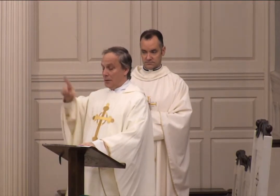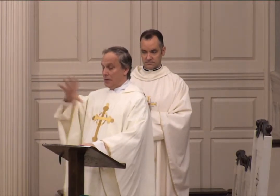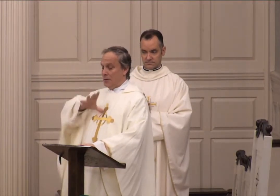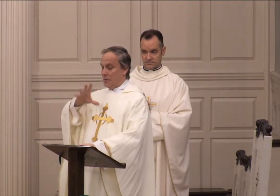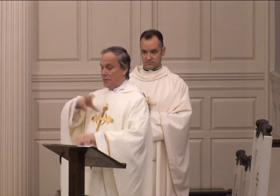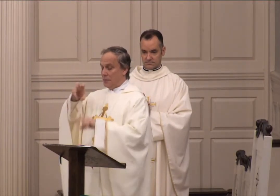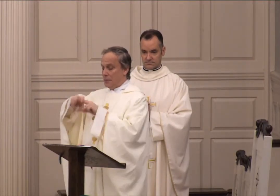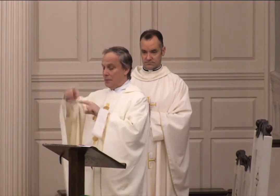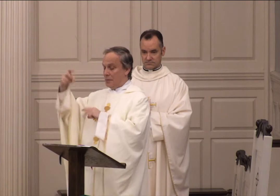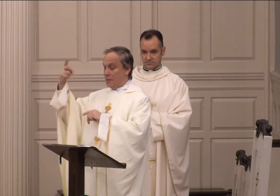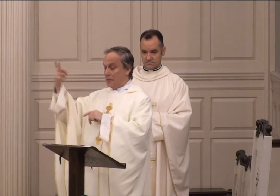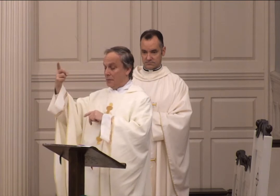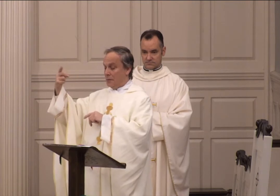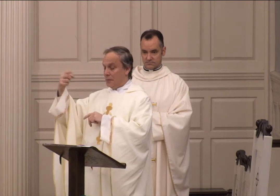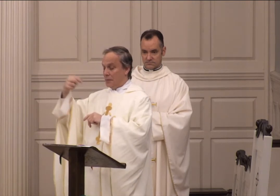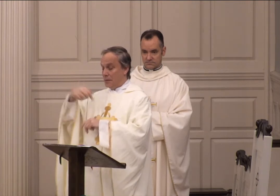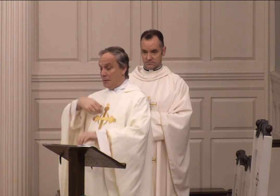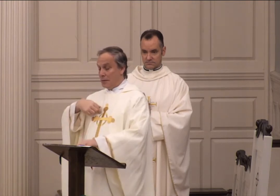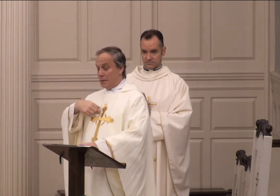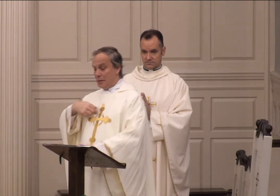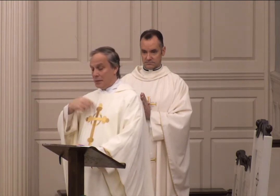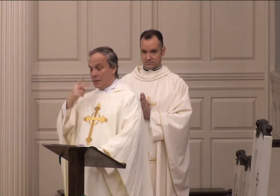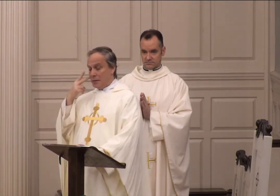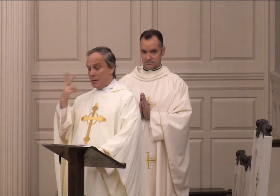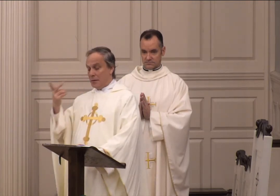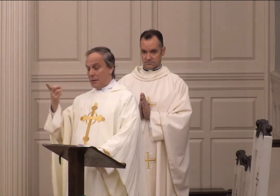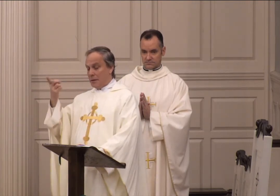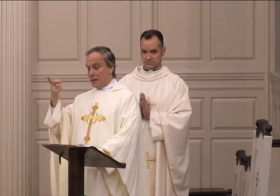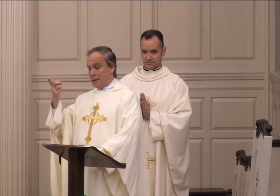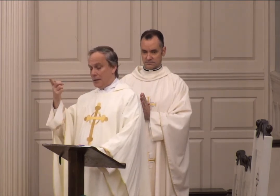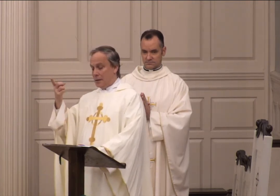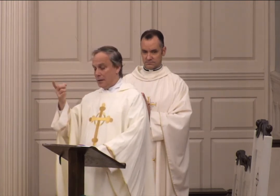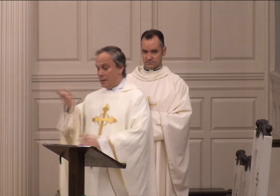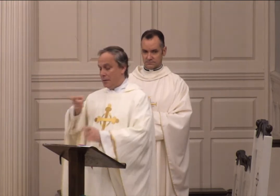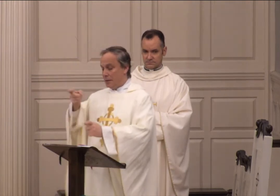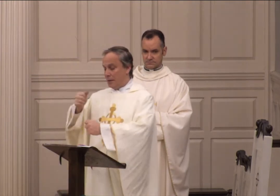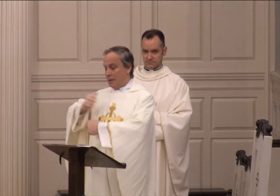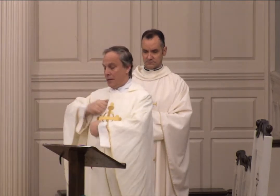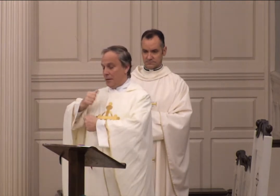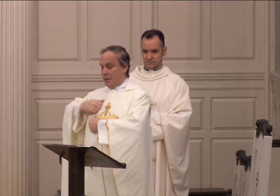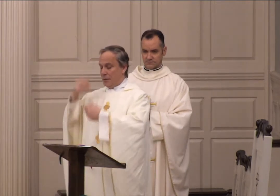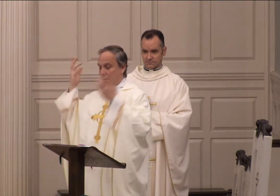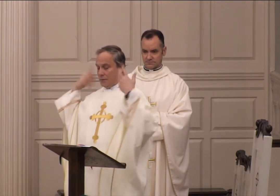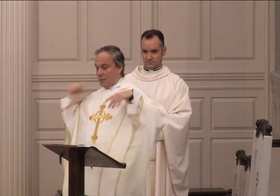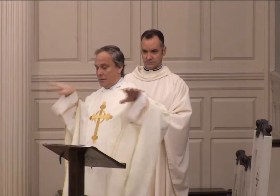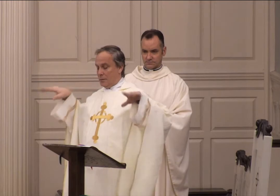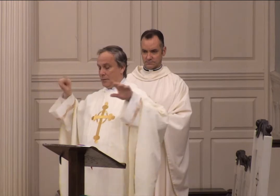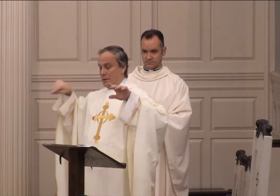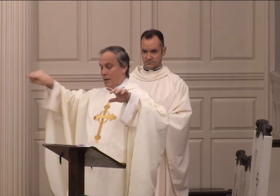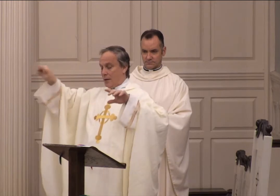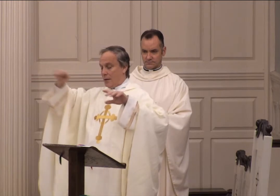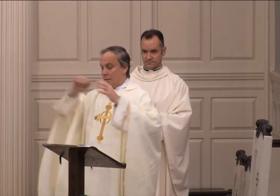Upon a lofty throne, I saw a man seated, whom a host of angels adore.